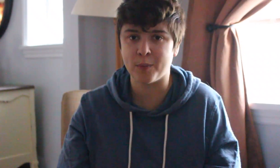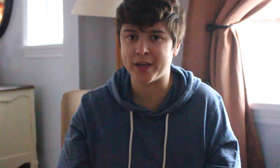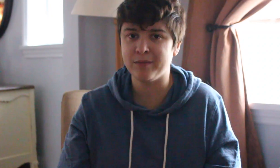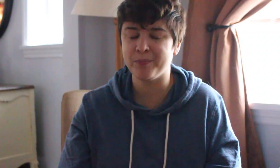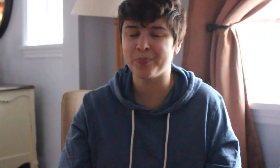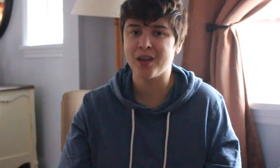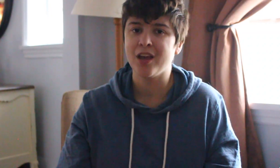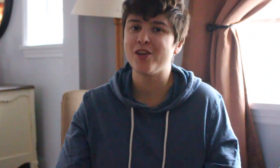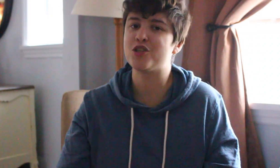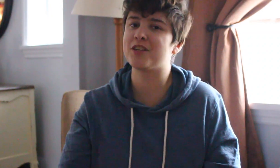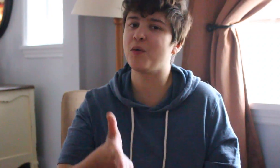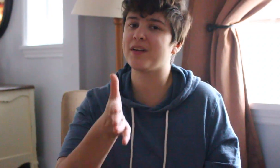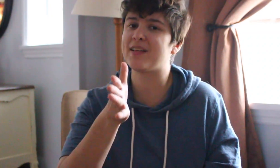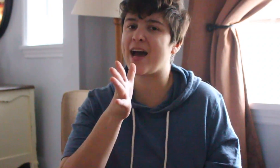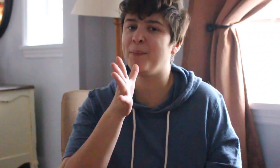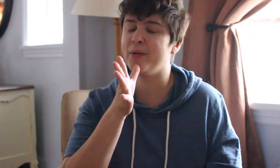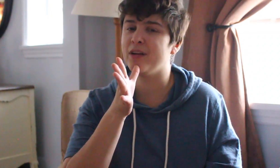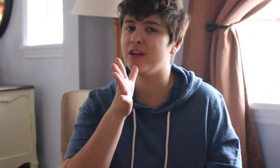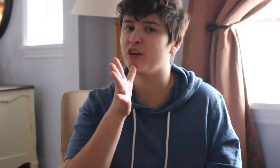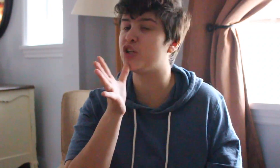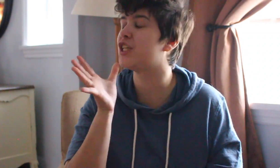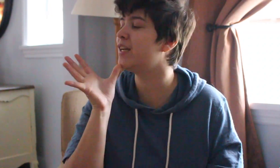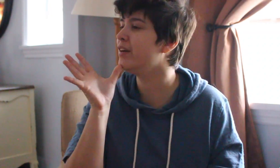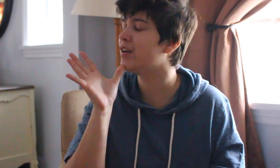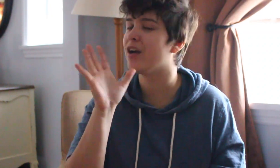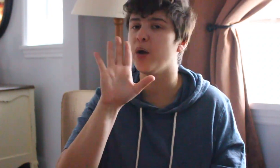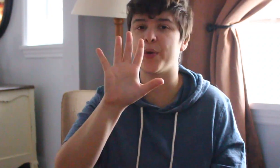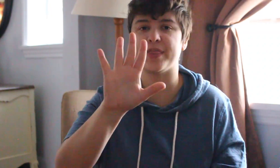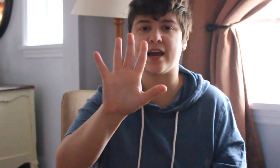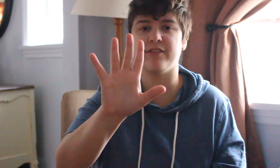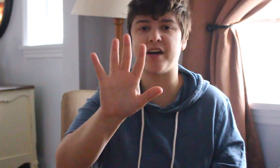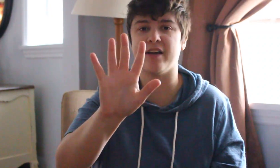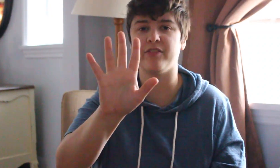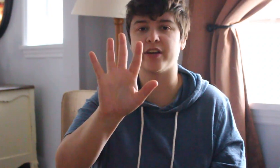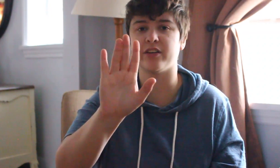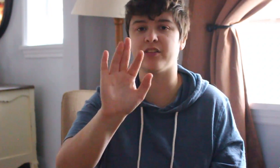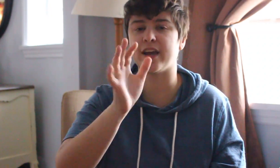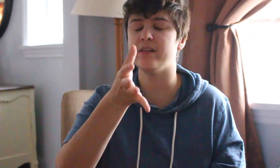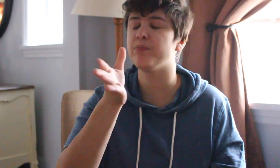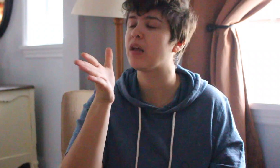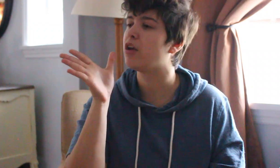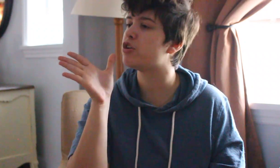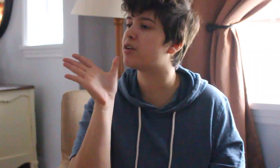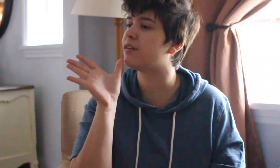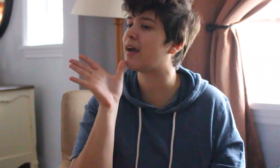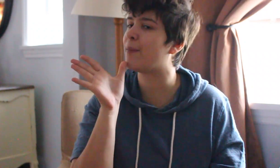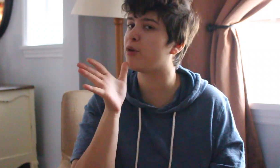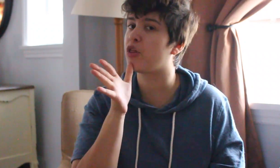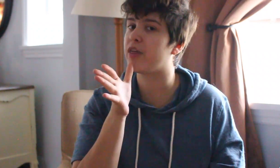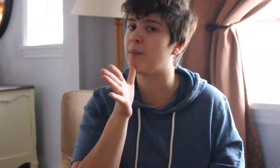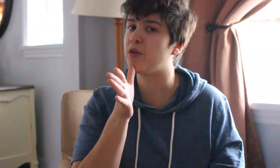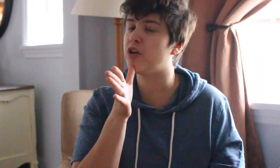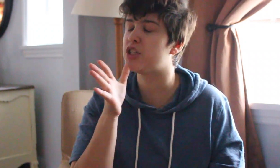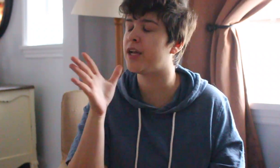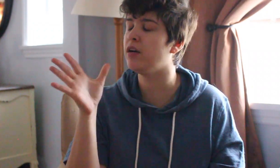woman. You're just going to tap your chin with that five fingers again. You're just going to tap your thumb to your chin.